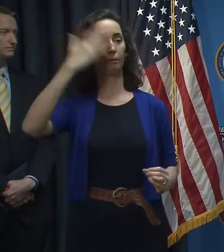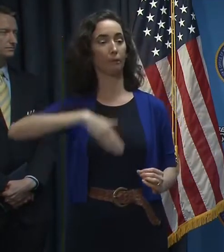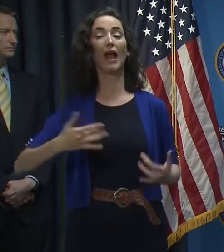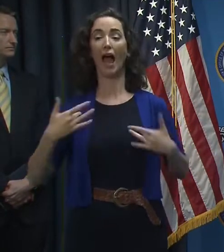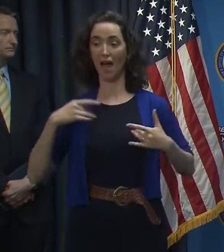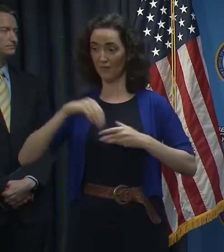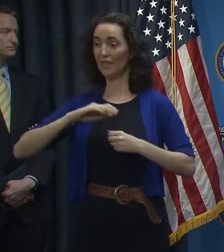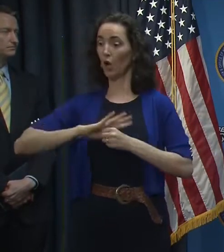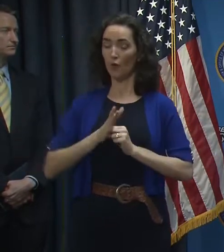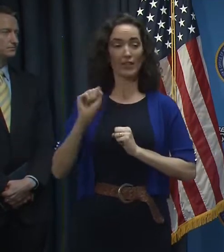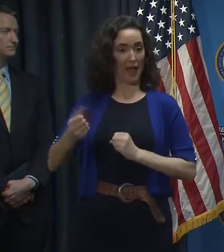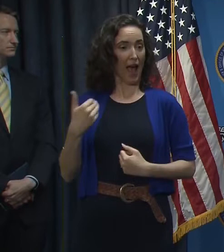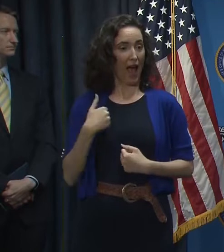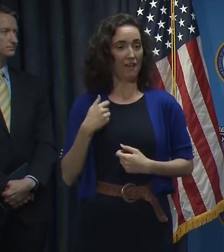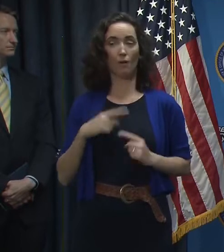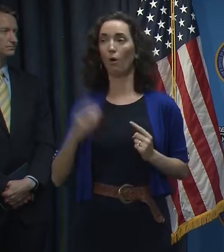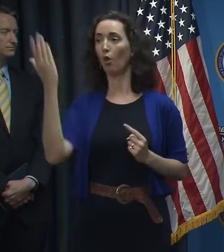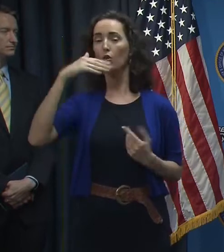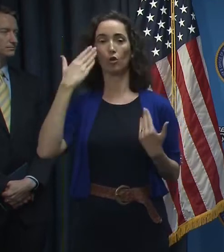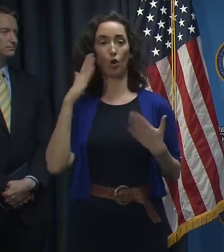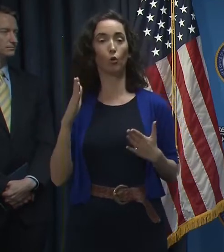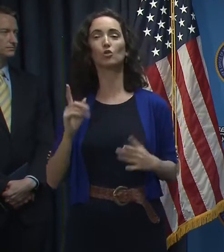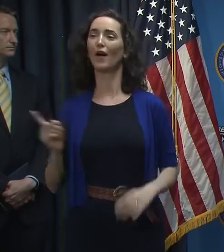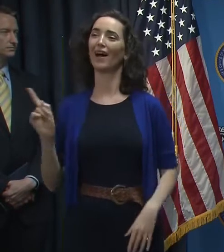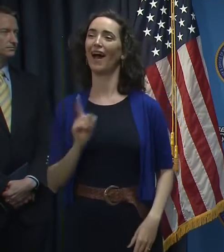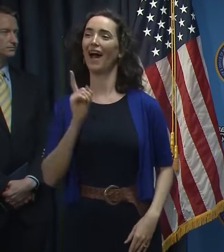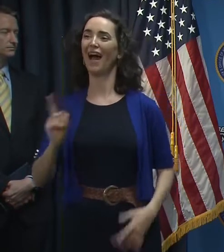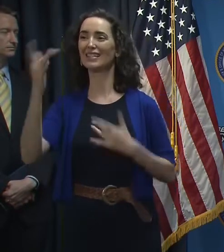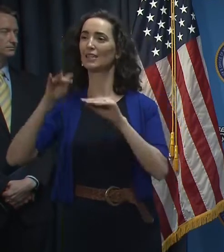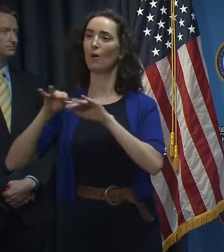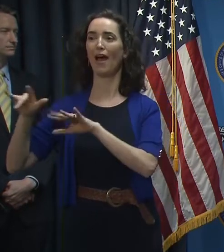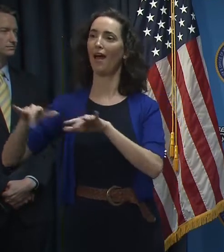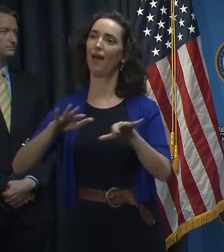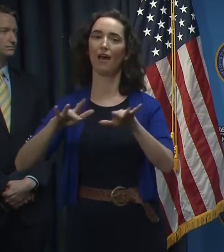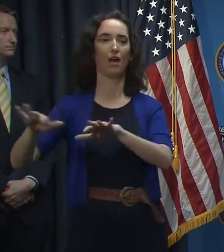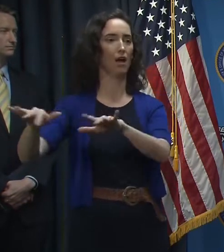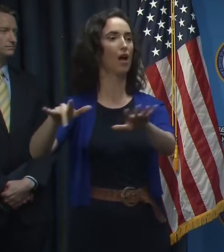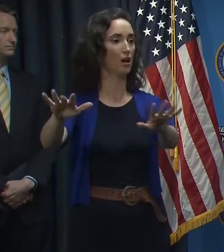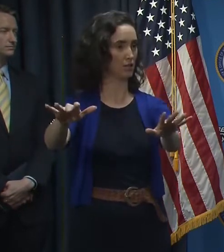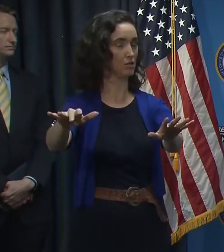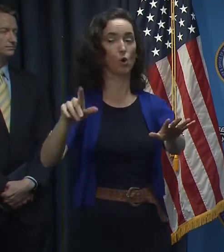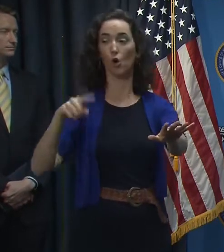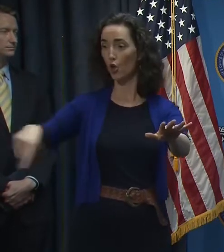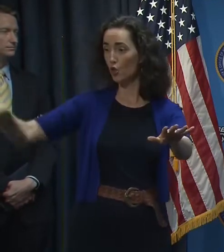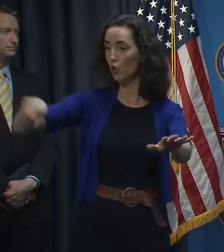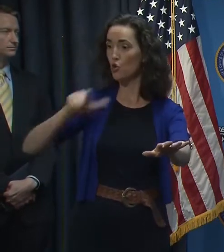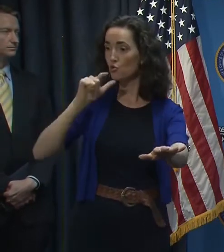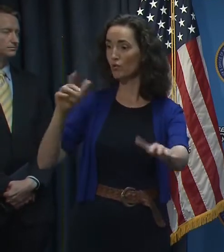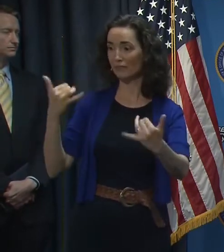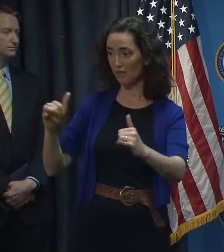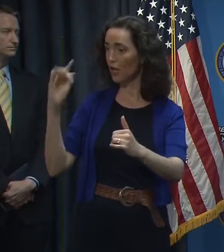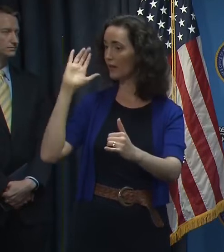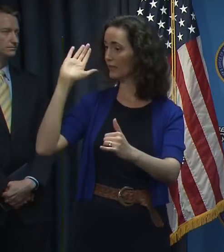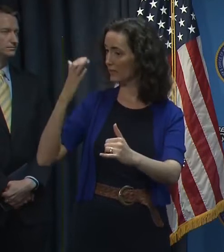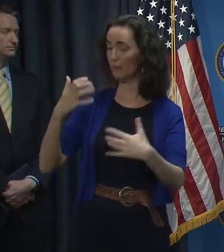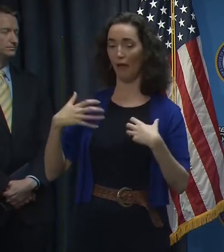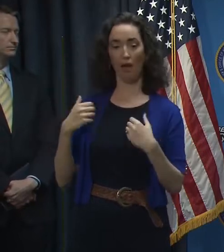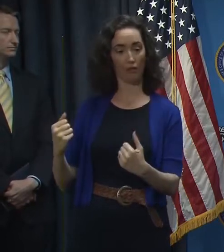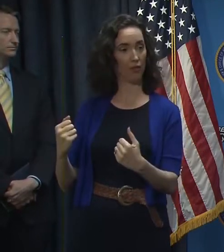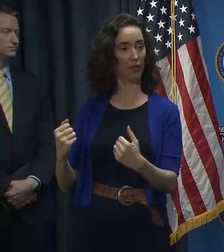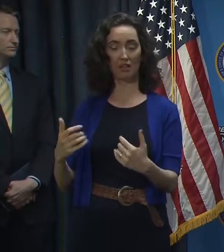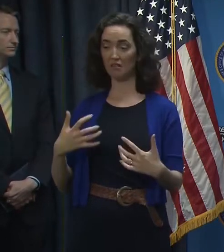have COVID-19 and they are shedding virus. And so we have to start testing in that population too, and those who are so